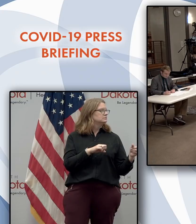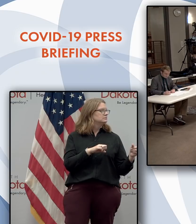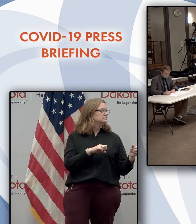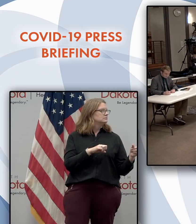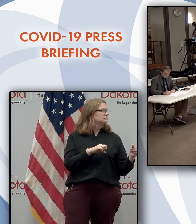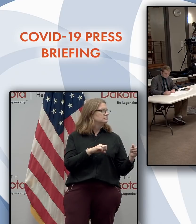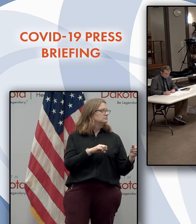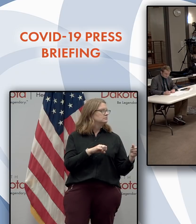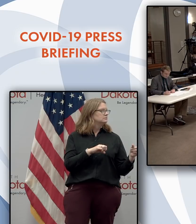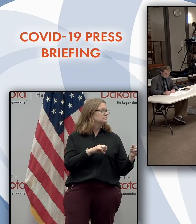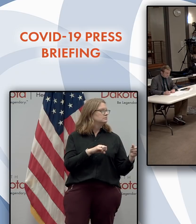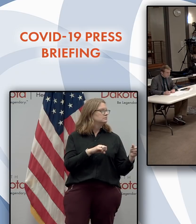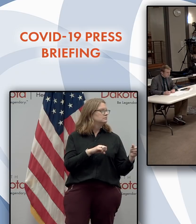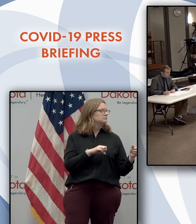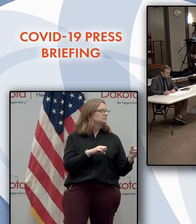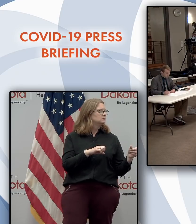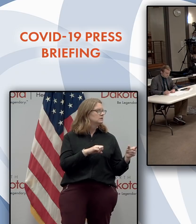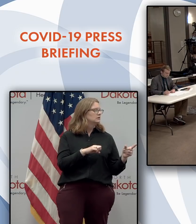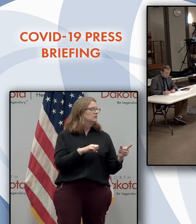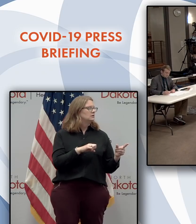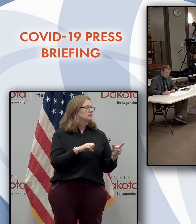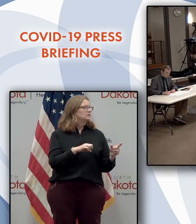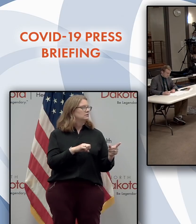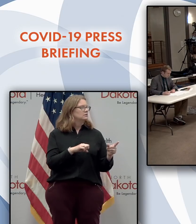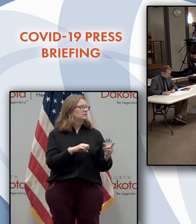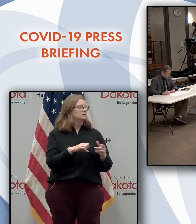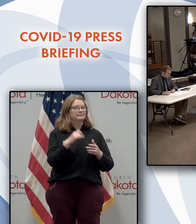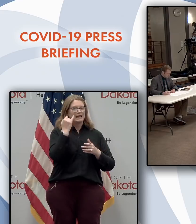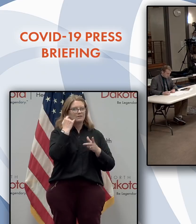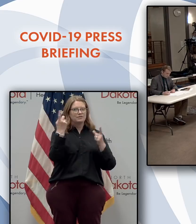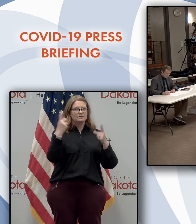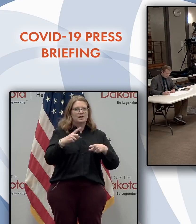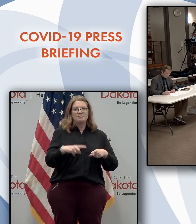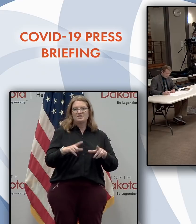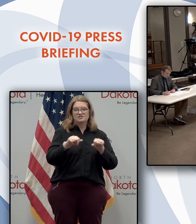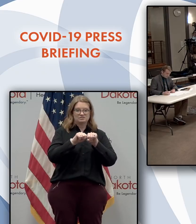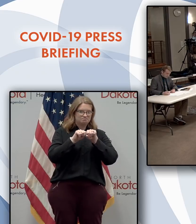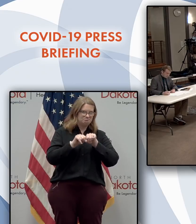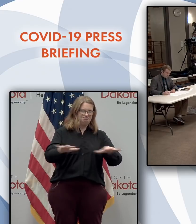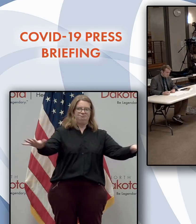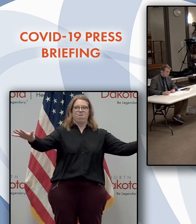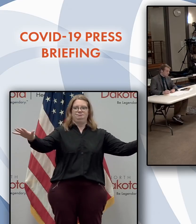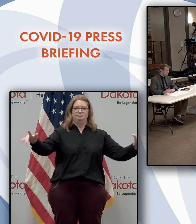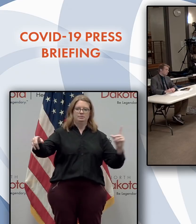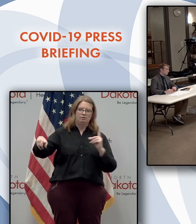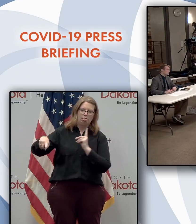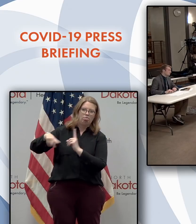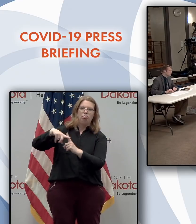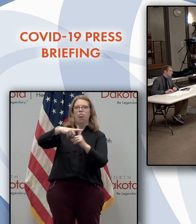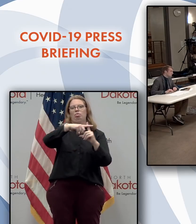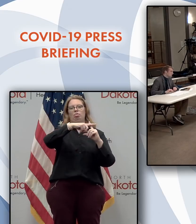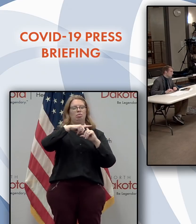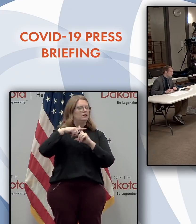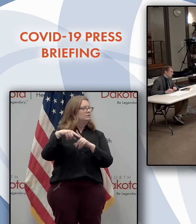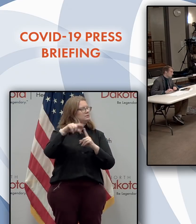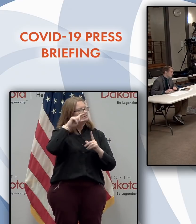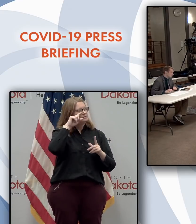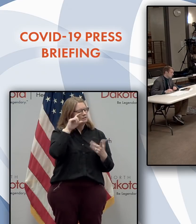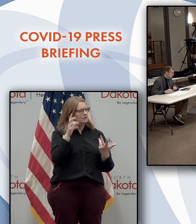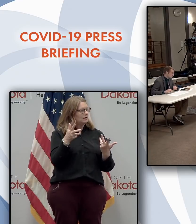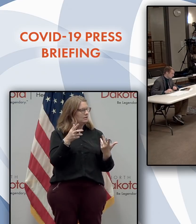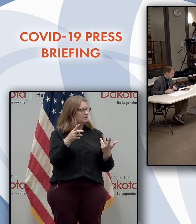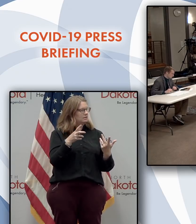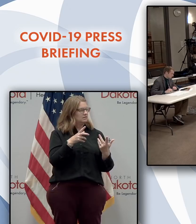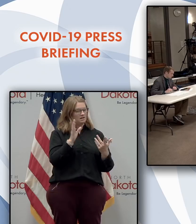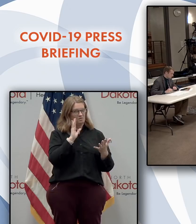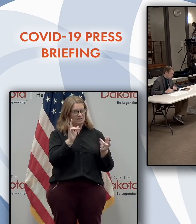back towards online learning of some sort in the event that there's widespread, community spread in